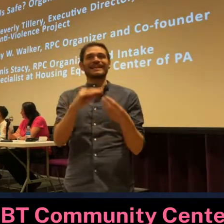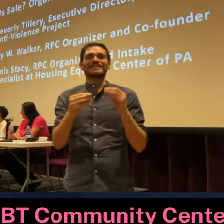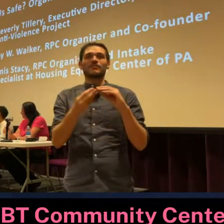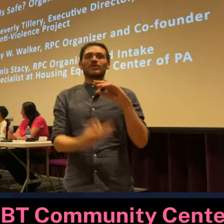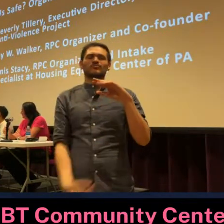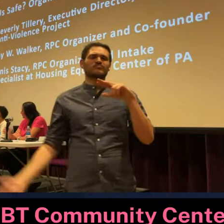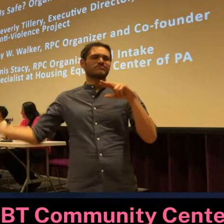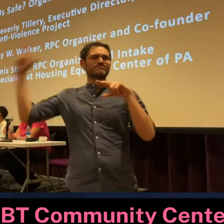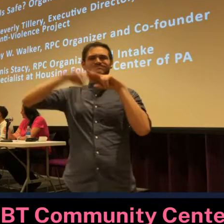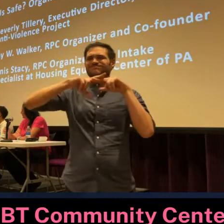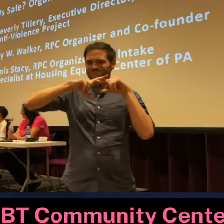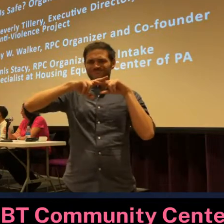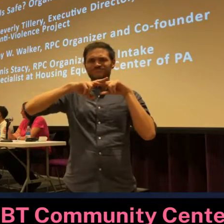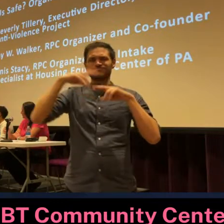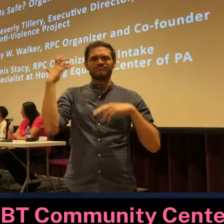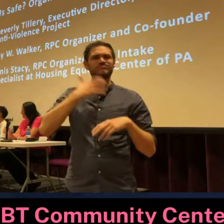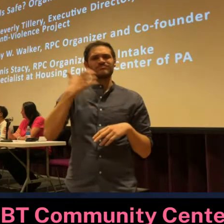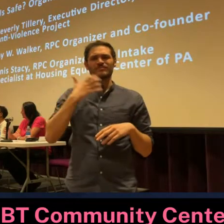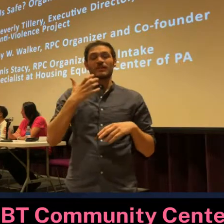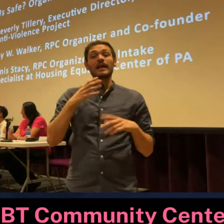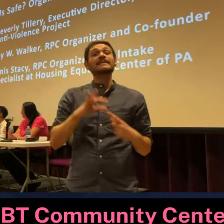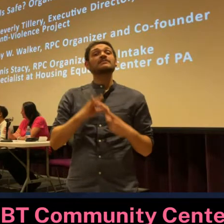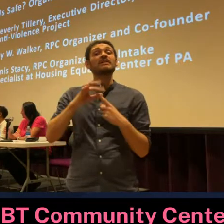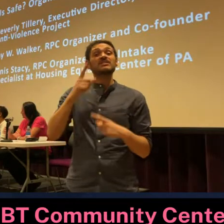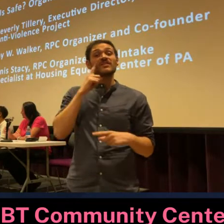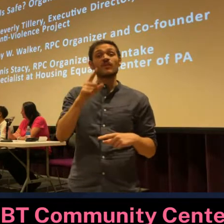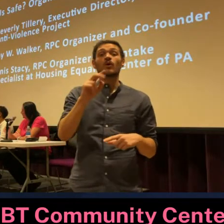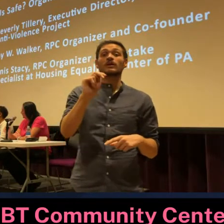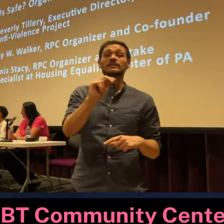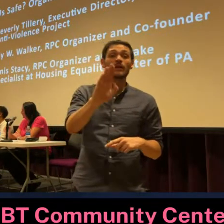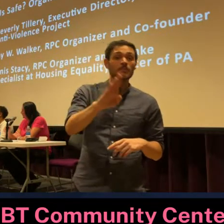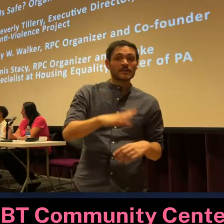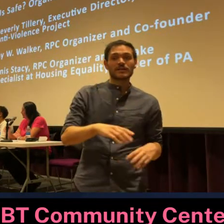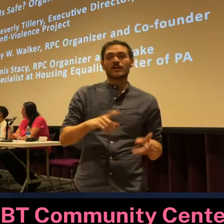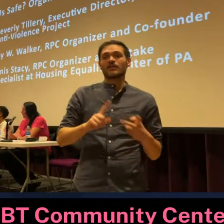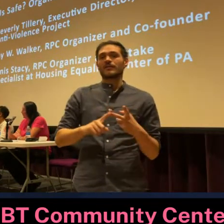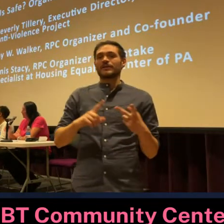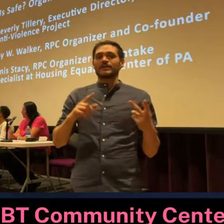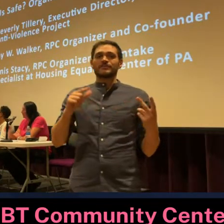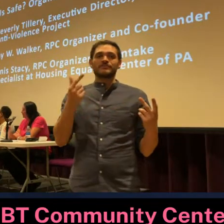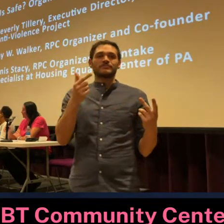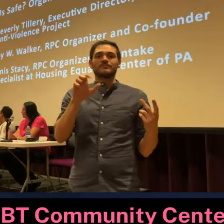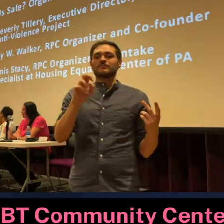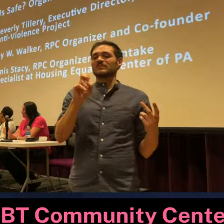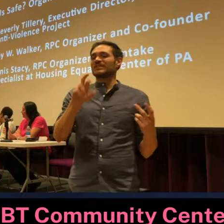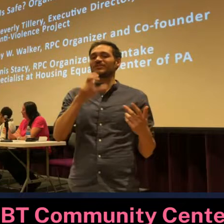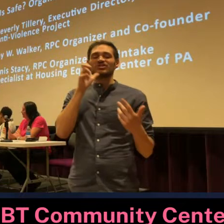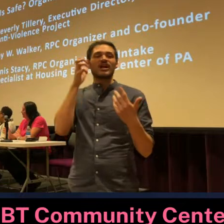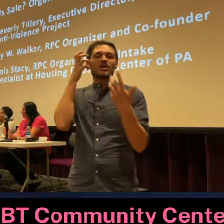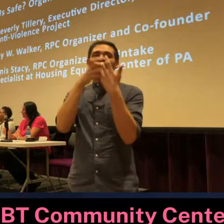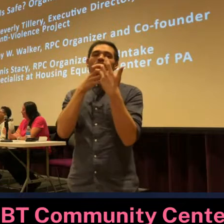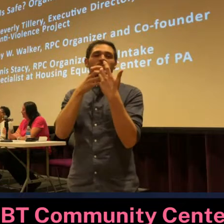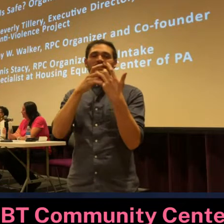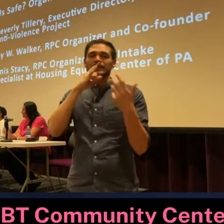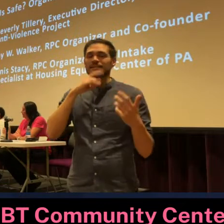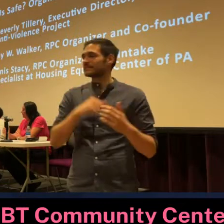explode, especially for trans and gender non-conforming kids. And I think you don't need a mic.